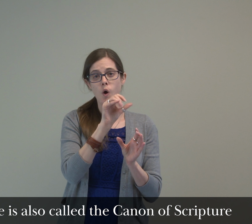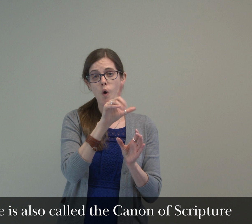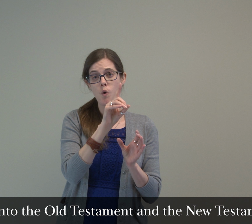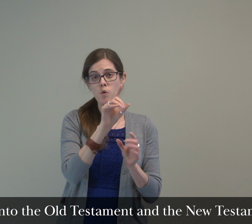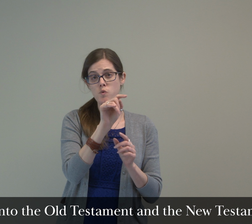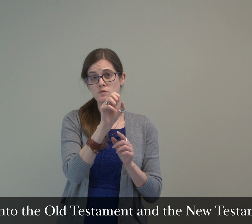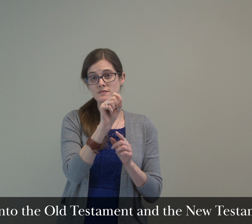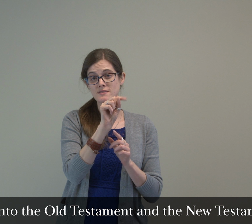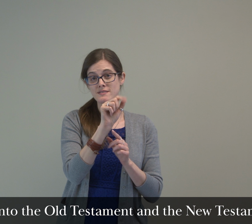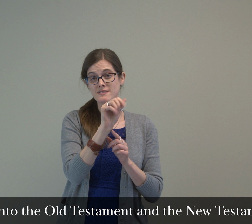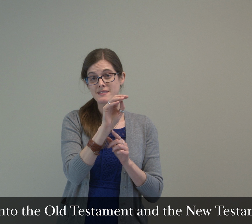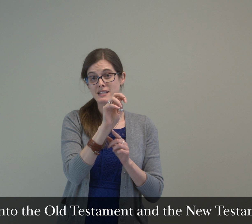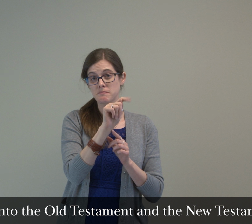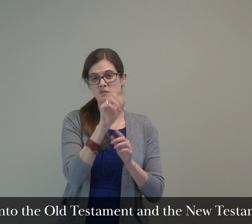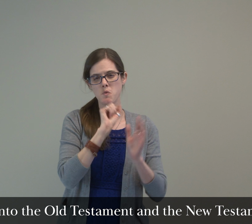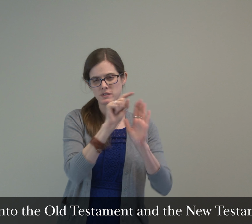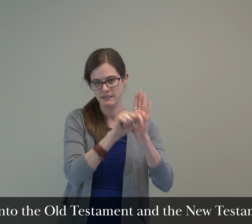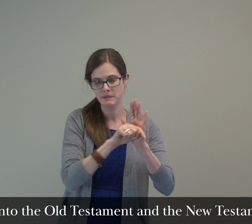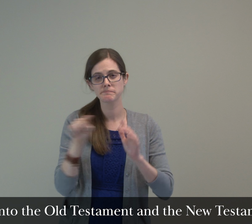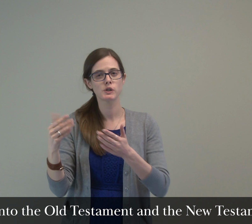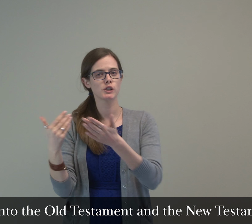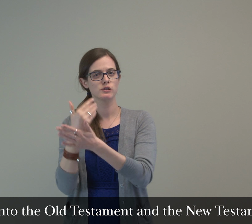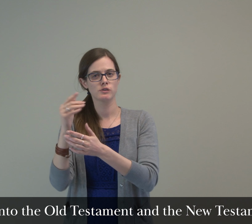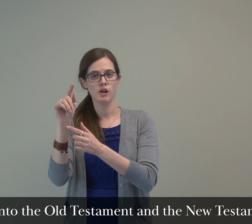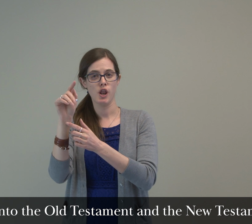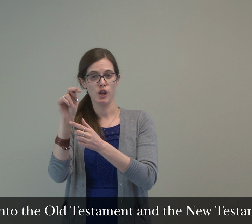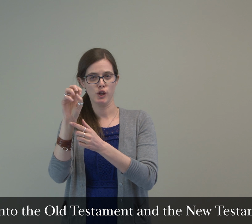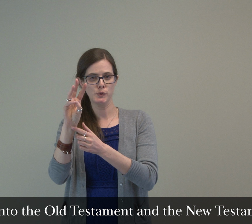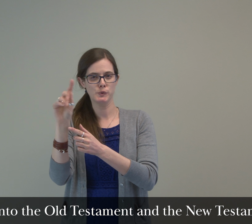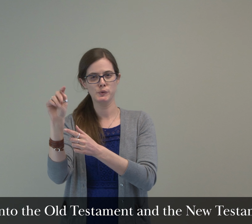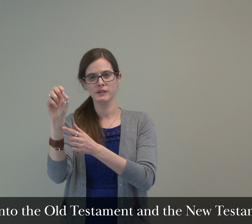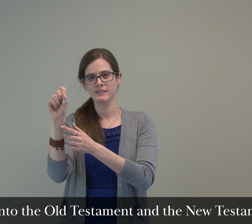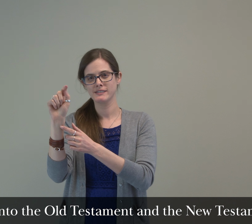which is divided into the Old Testament and the New Testament.